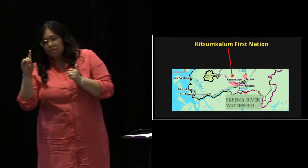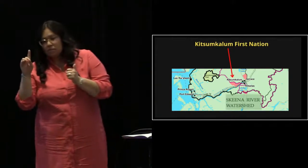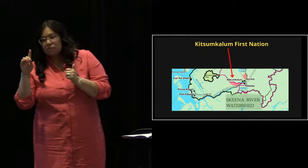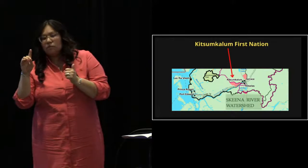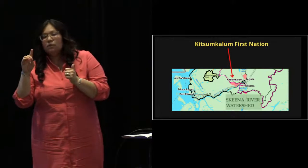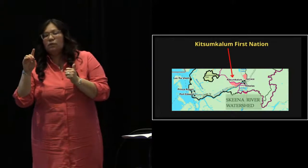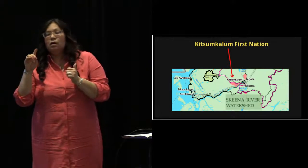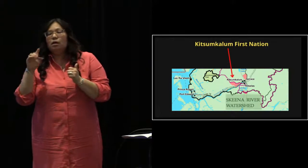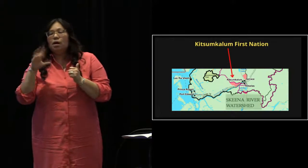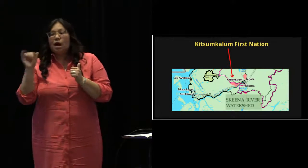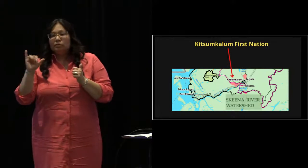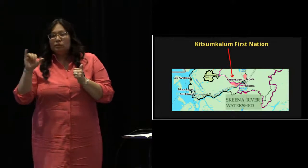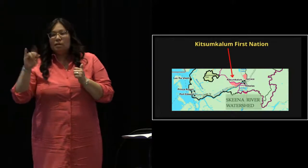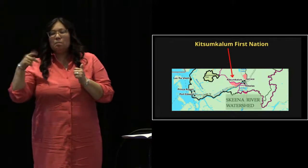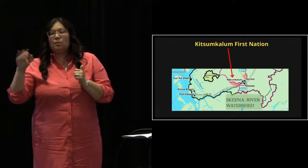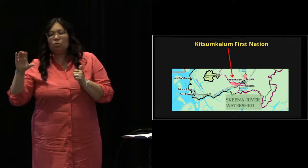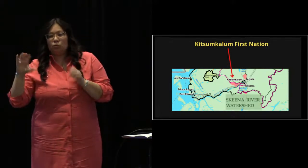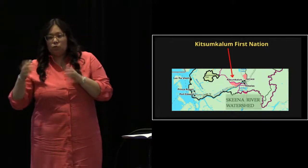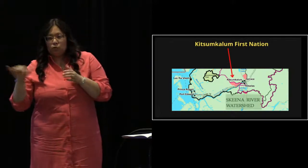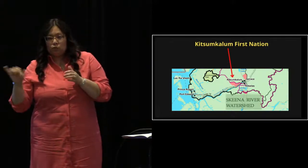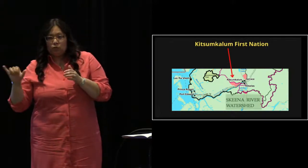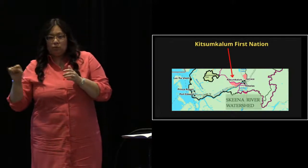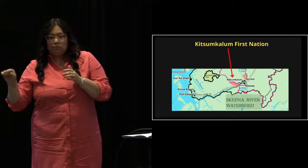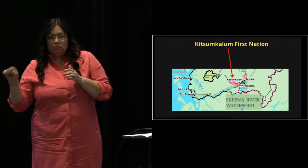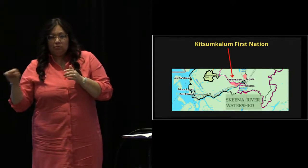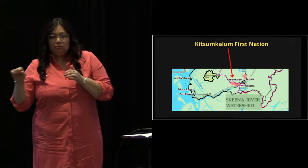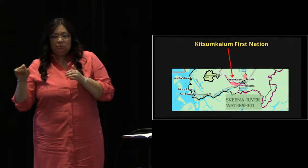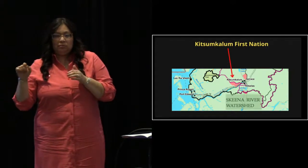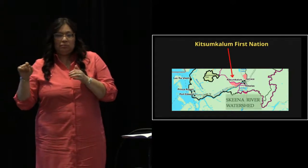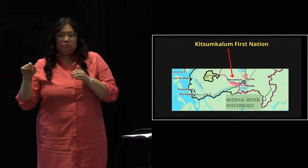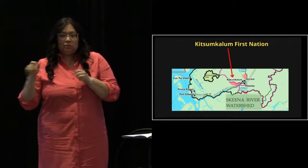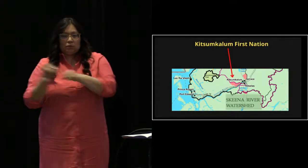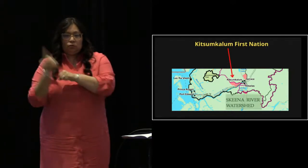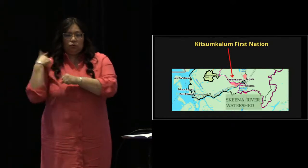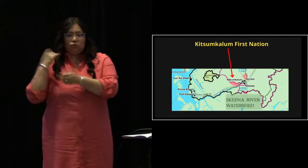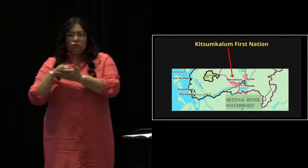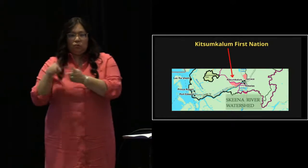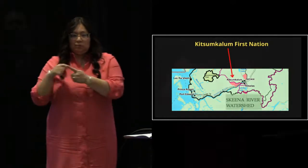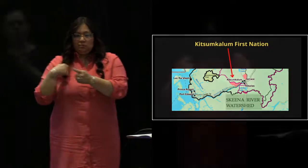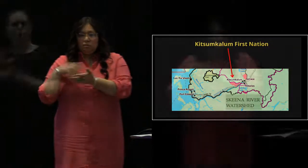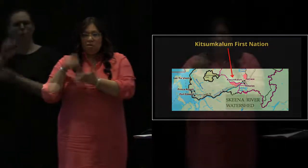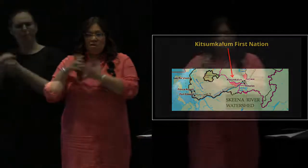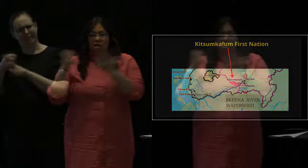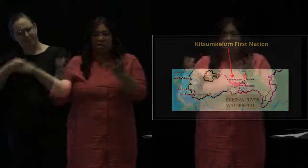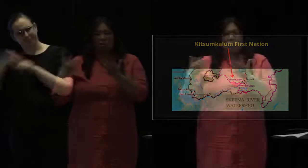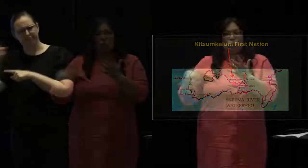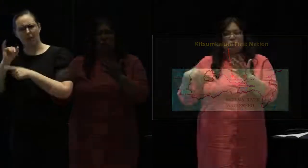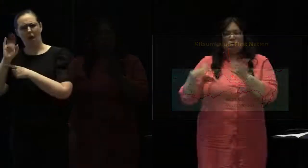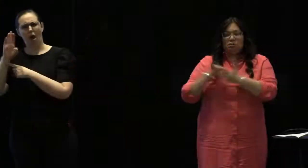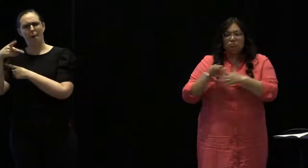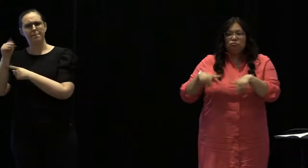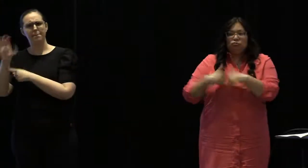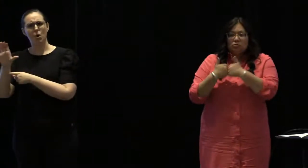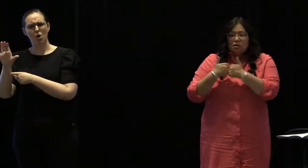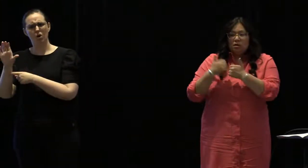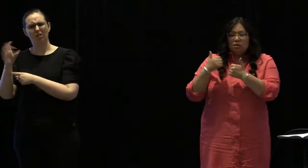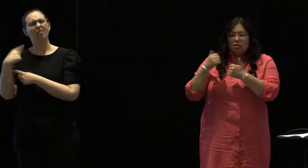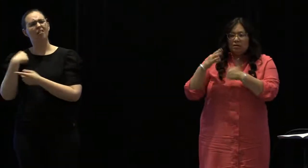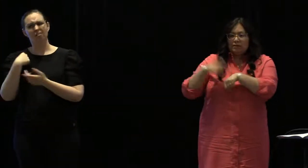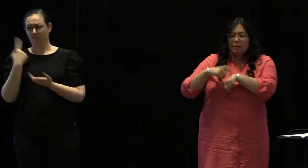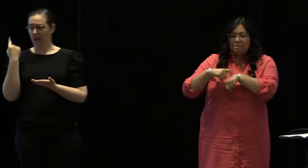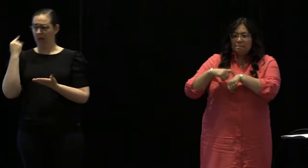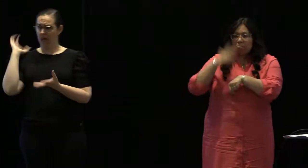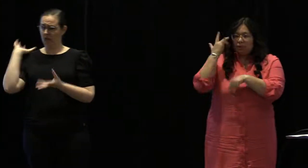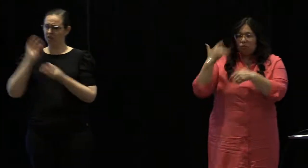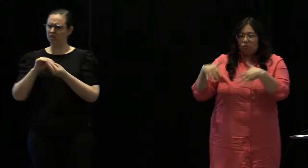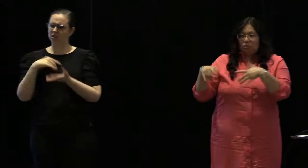And I think about the role that GVAD is playing and the role that the PAC is playing. Over this past year, I